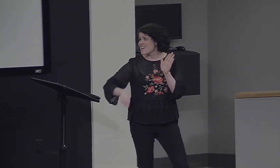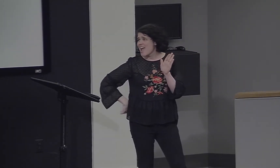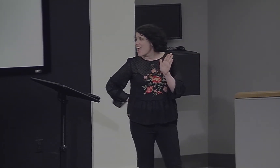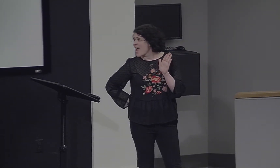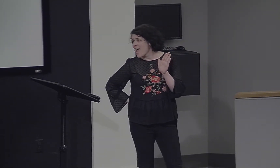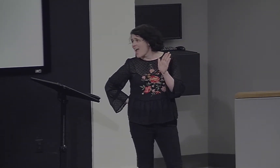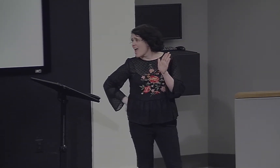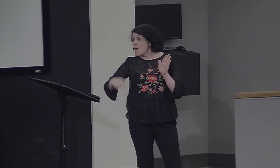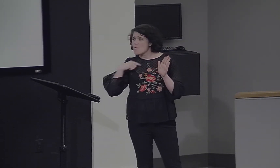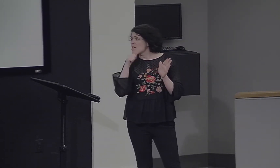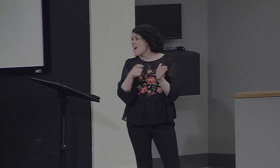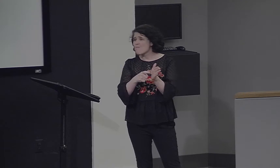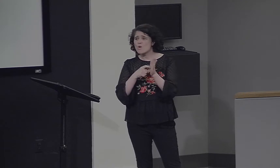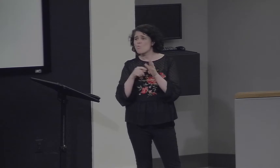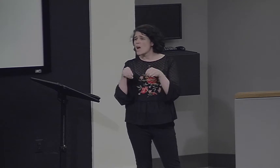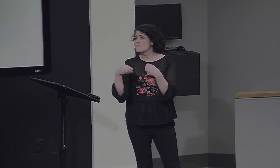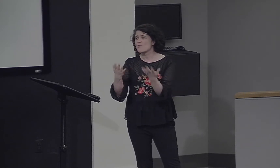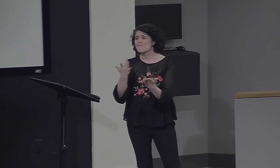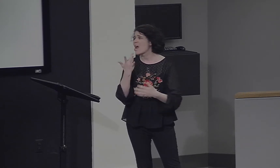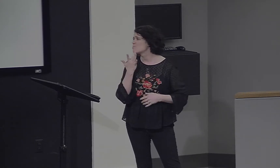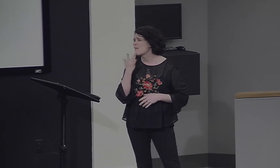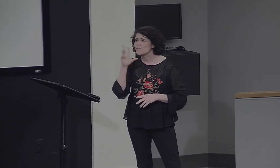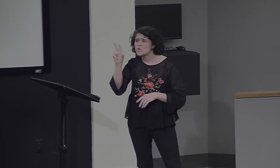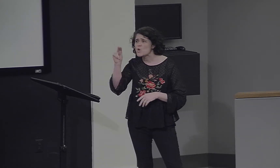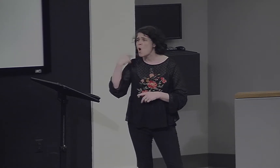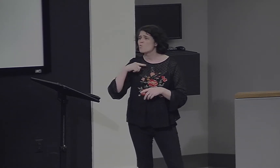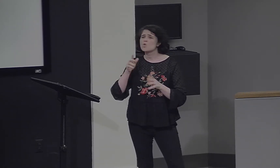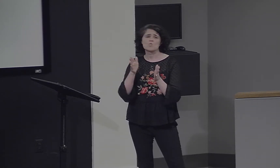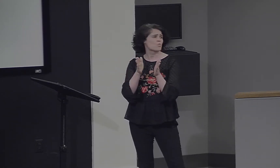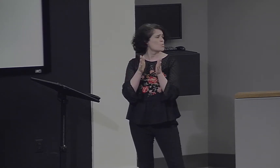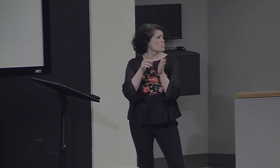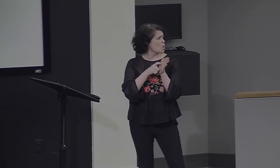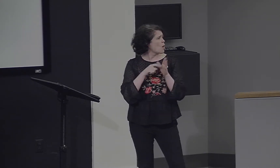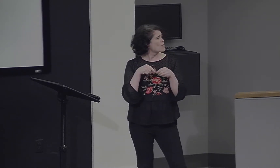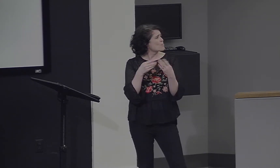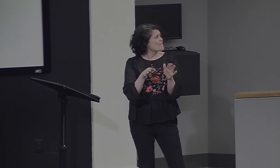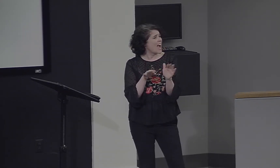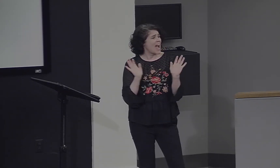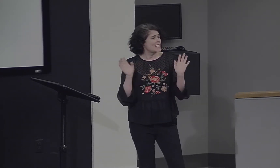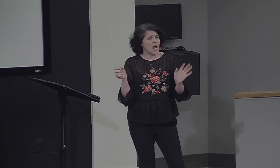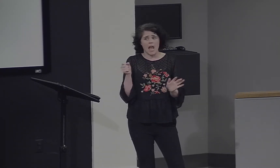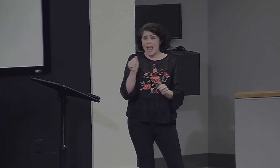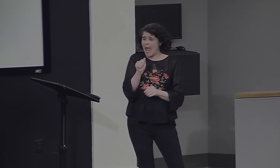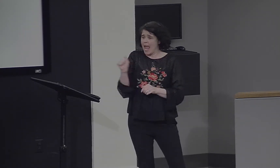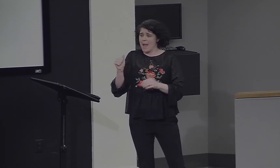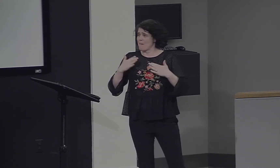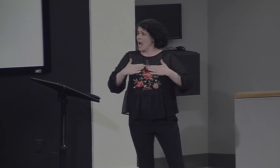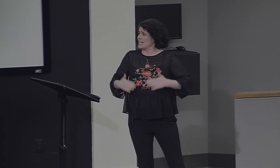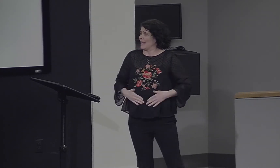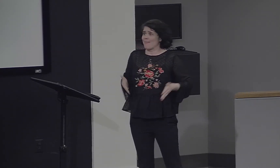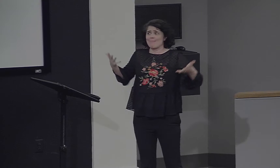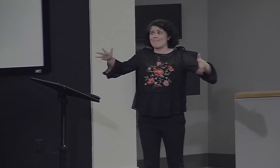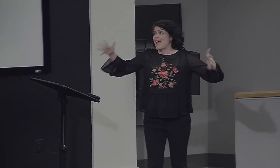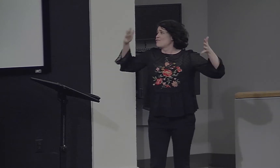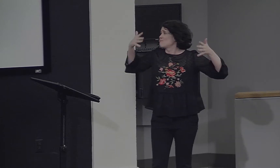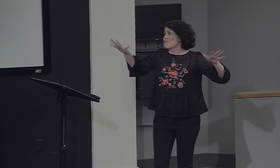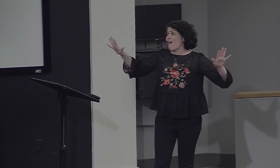Now, from an EEO person's perspective, they may say, it's not in the policy that the deaf person has the right to request a certain